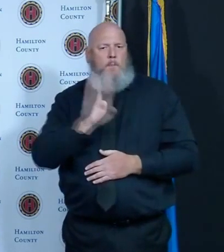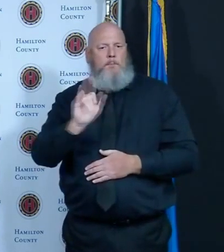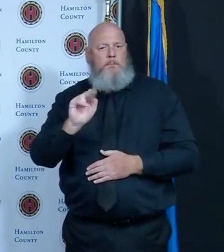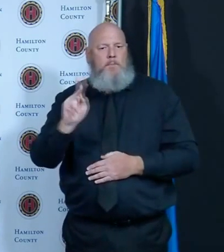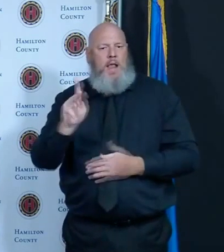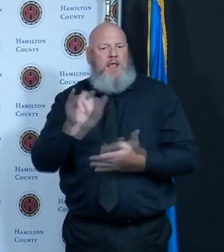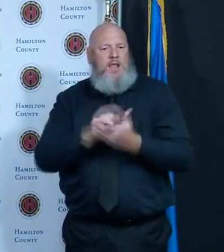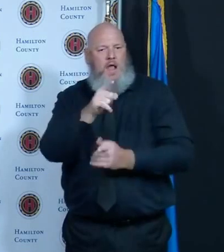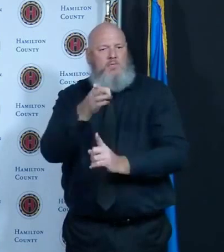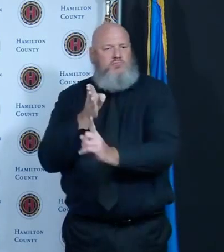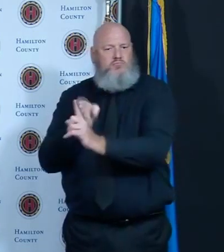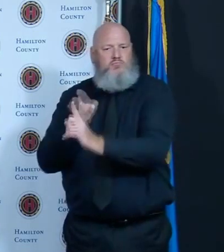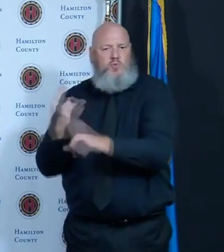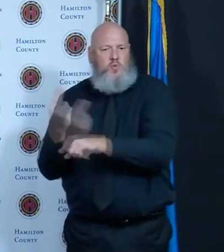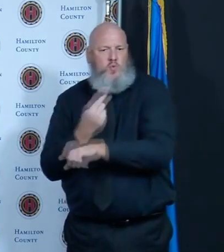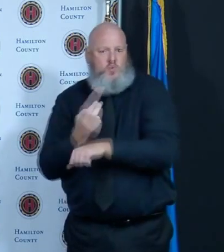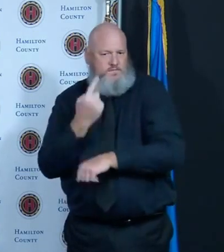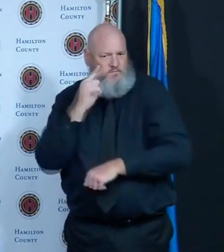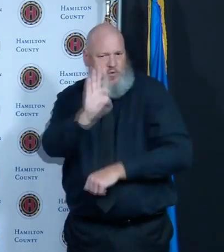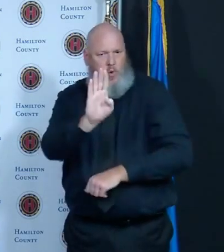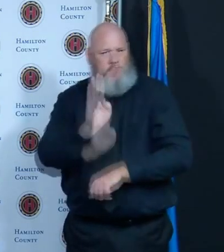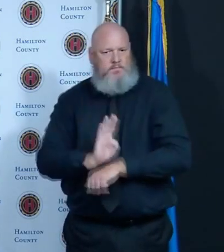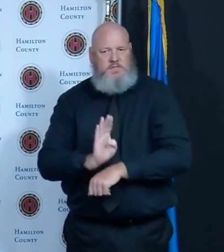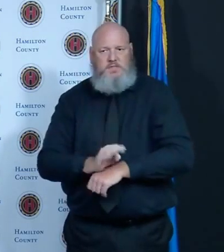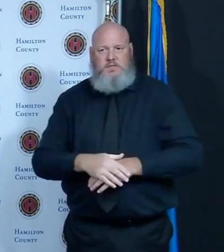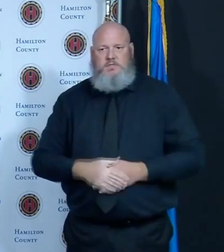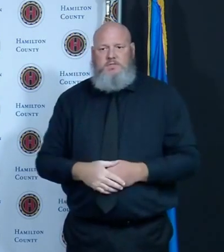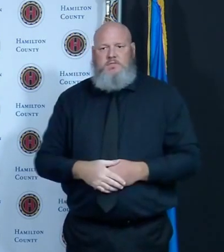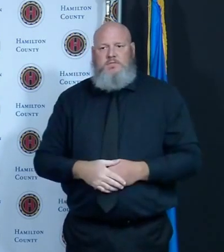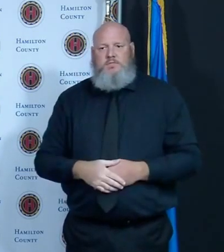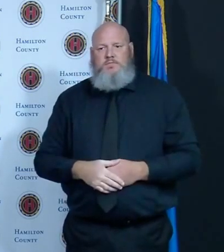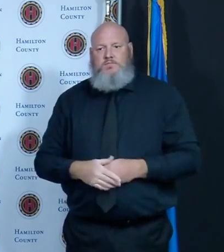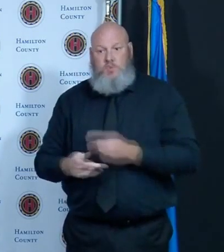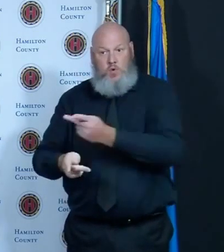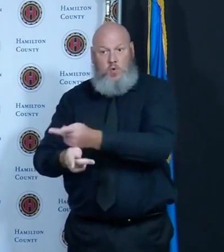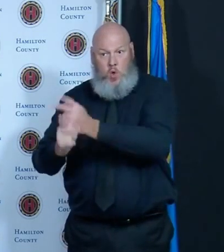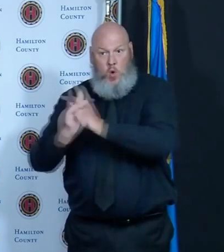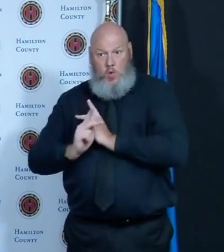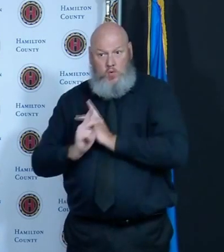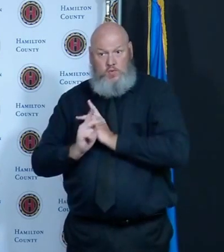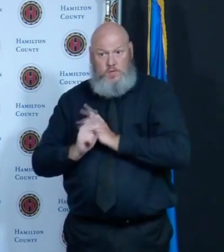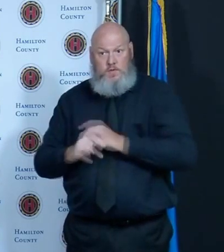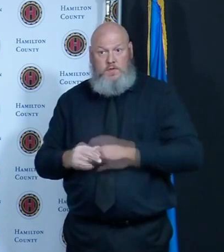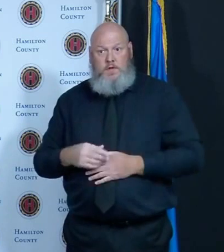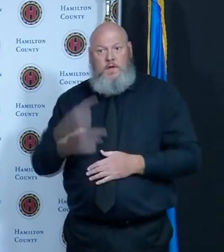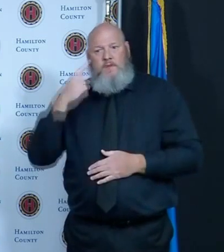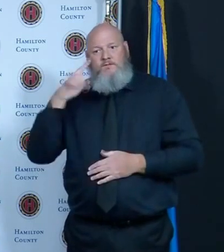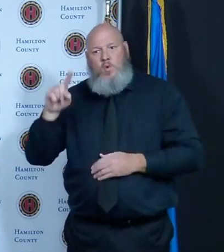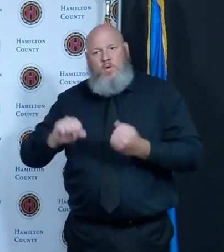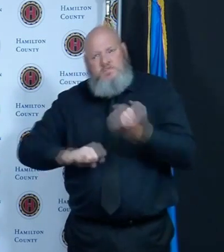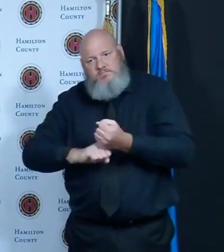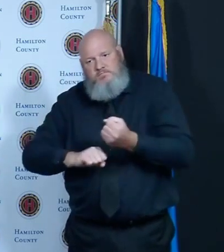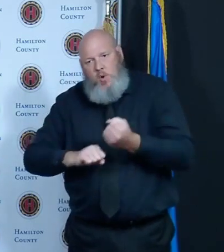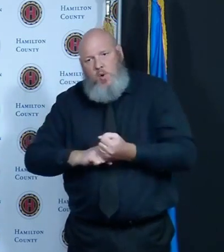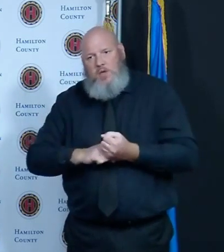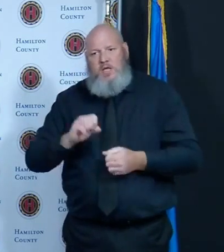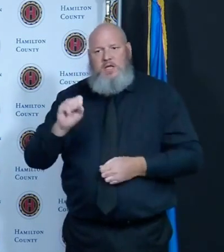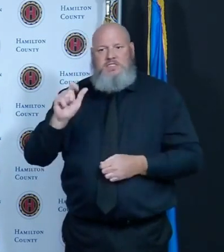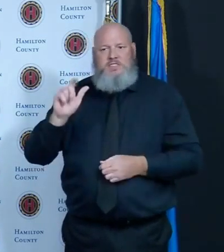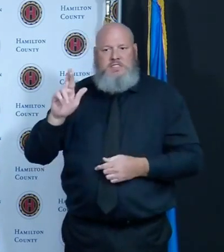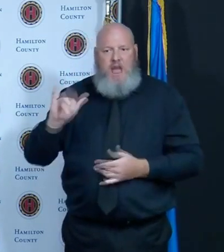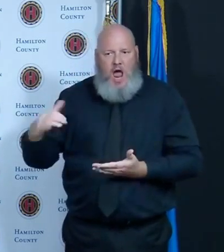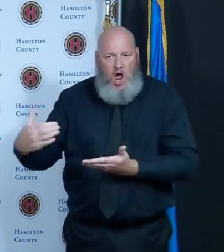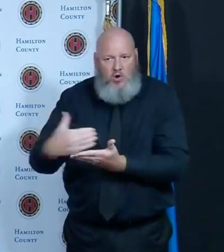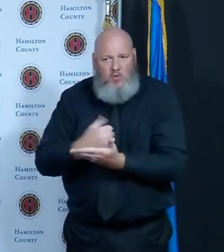relationships. This loan is to support salaries and certain benefits, rent, utilities,